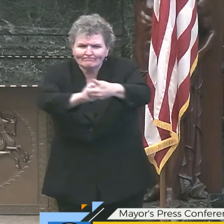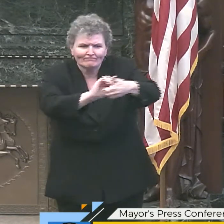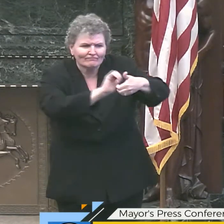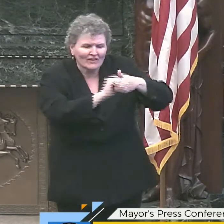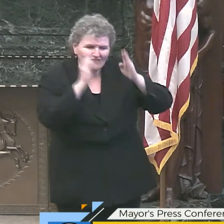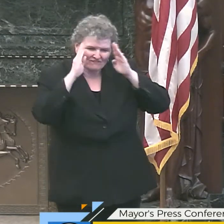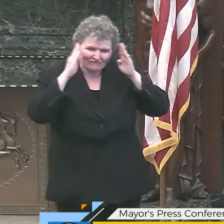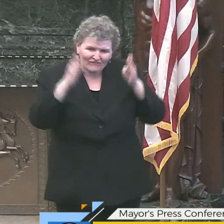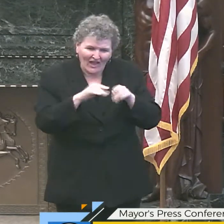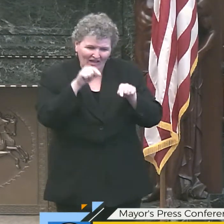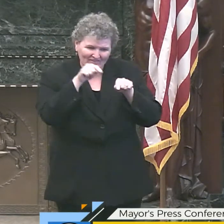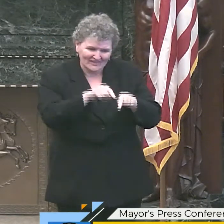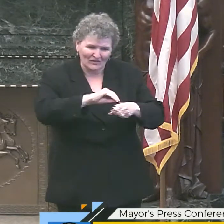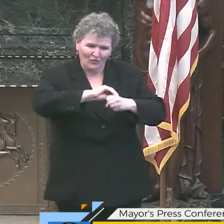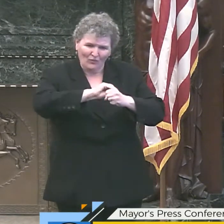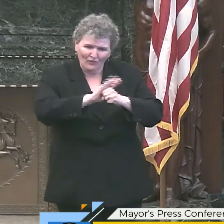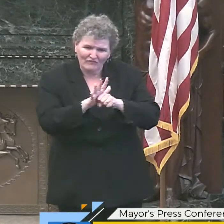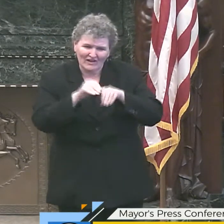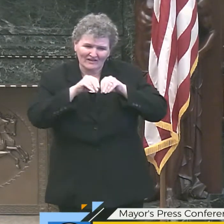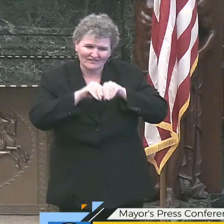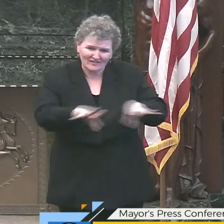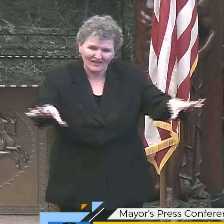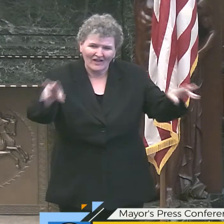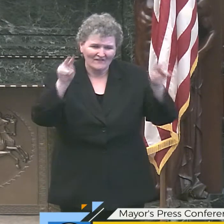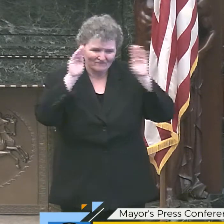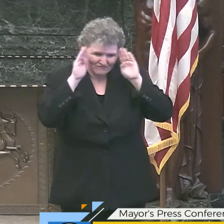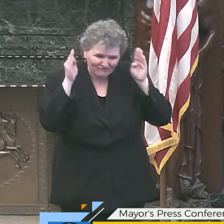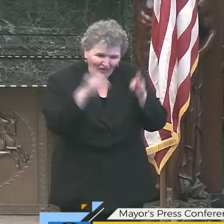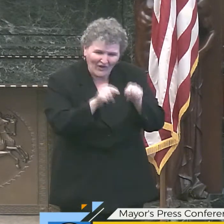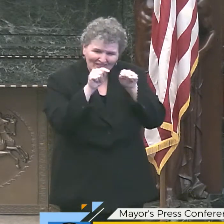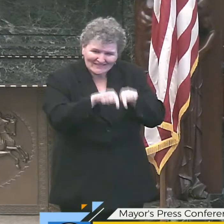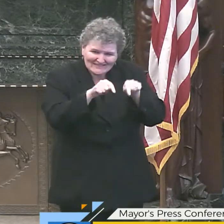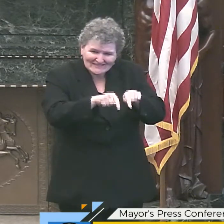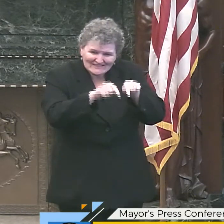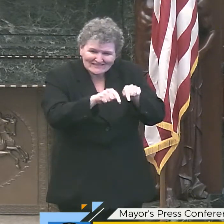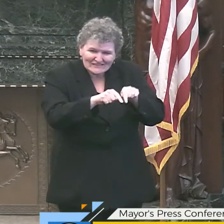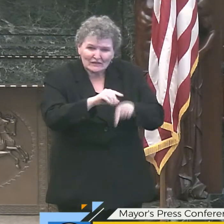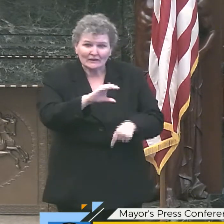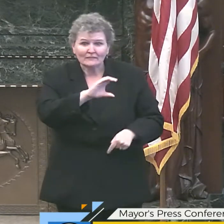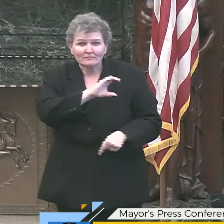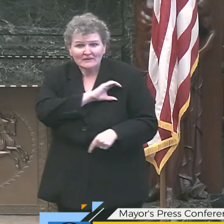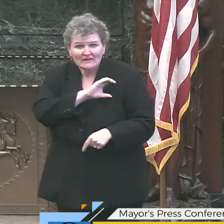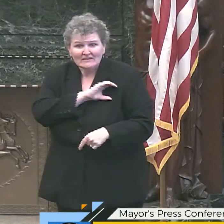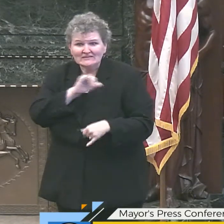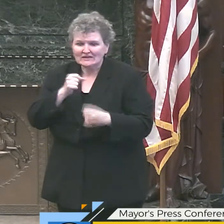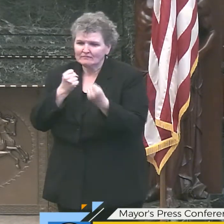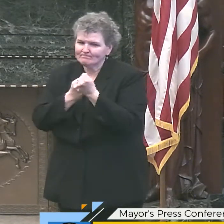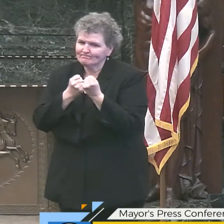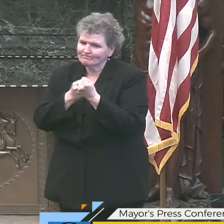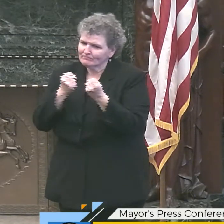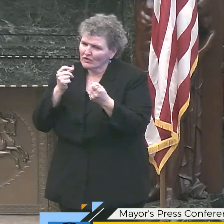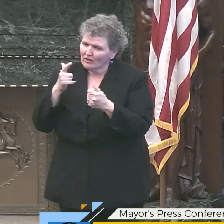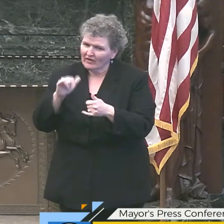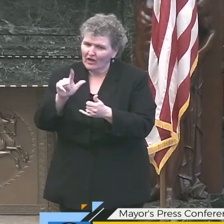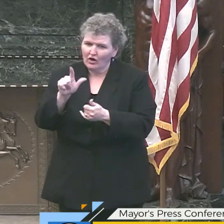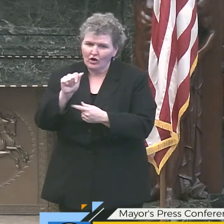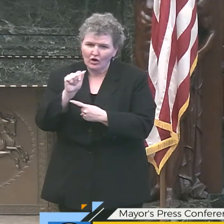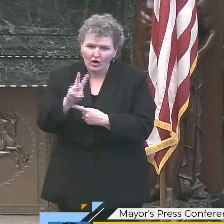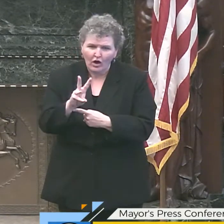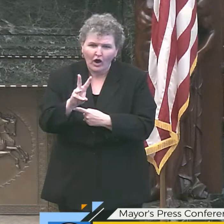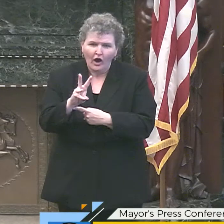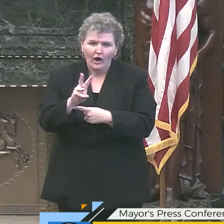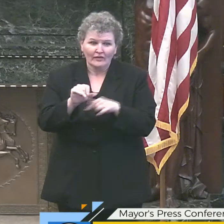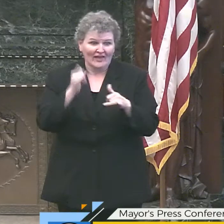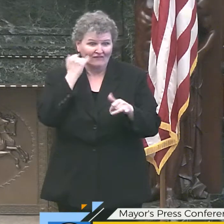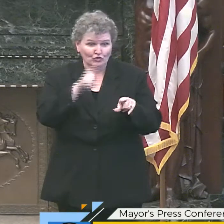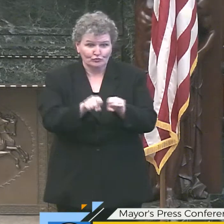to gun violence. I want to make it clear. Police are still enforcing the law. If you are committing gun crimes, you will be arrested.